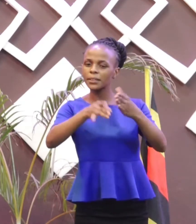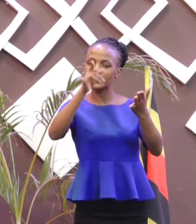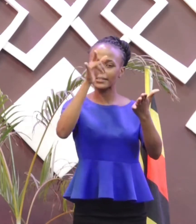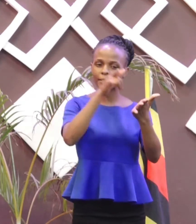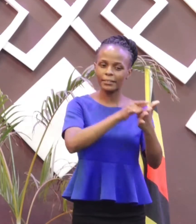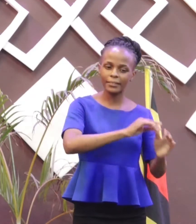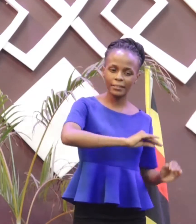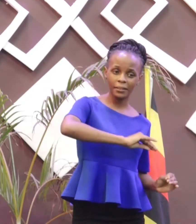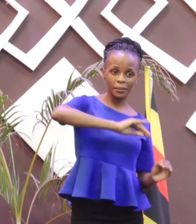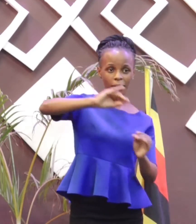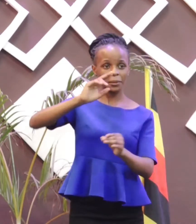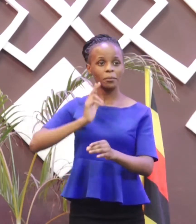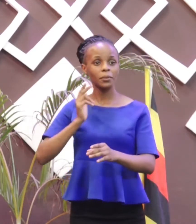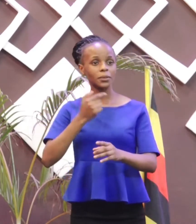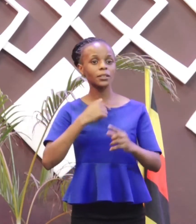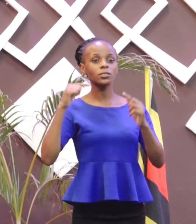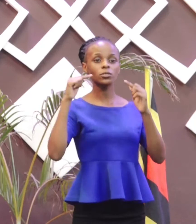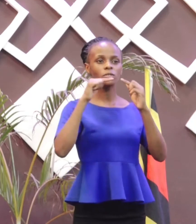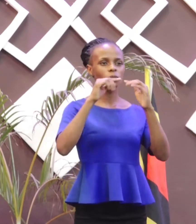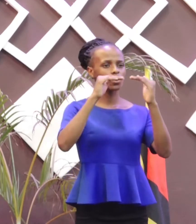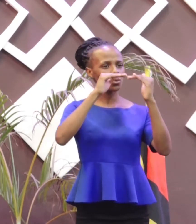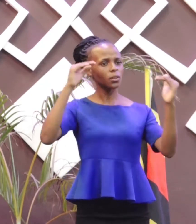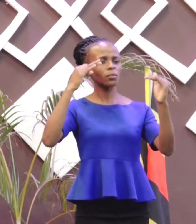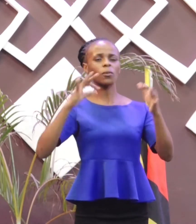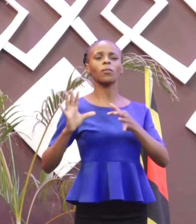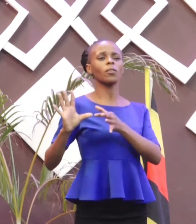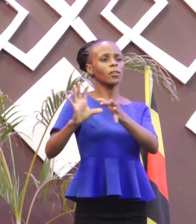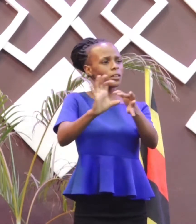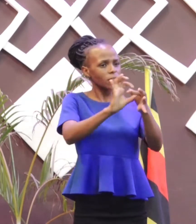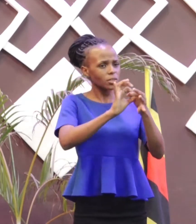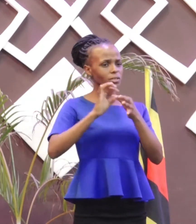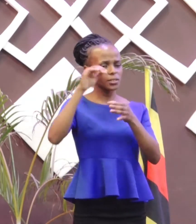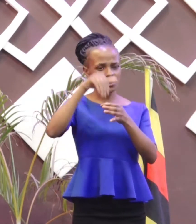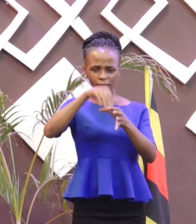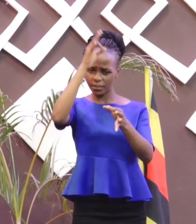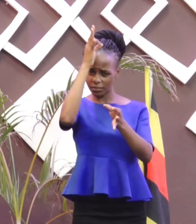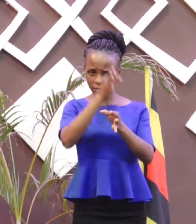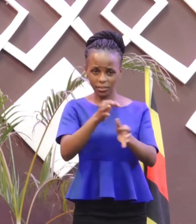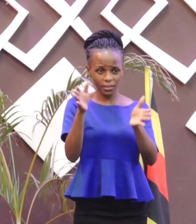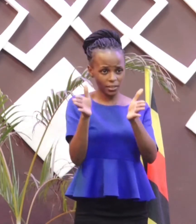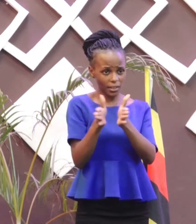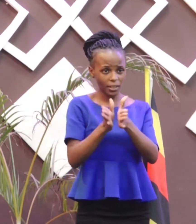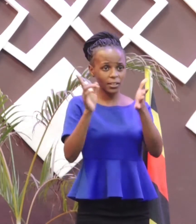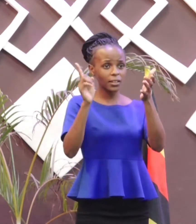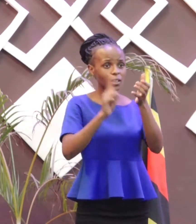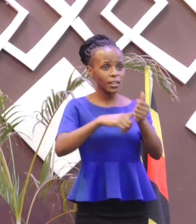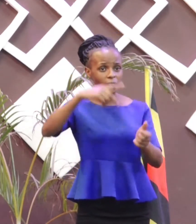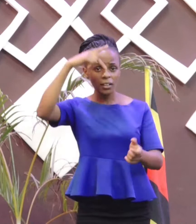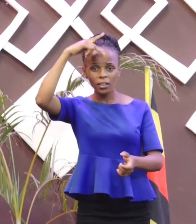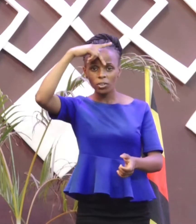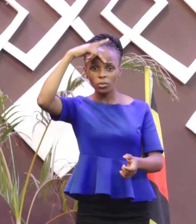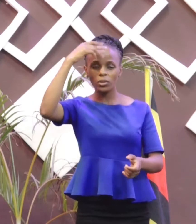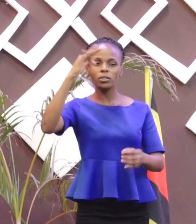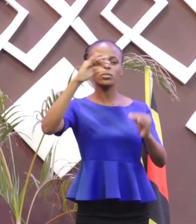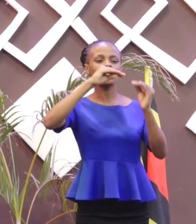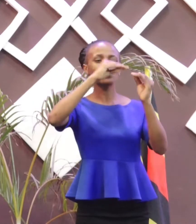level of unity in faith and the building that takes us to a level of acquiring the knowledge of the Son of God brings us